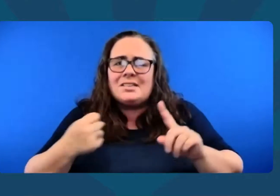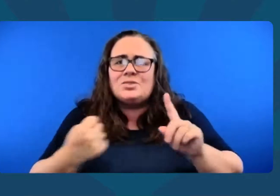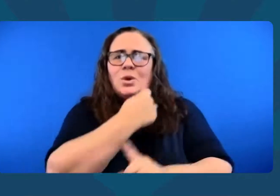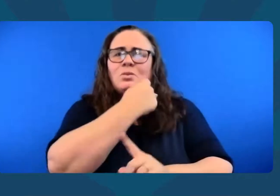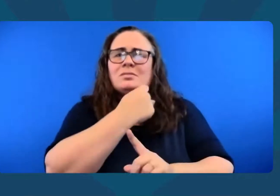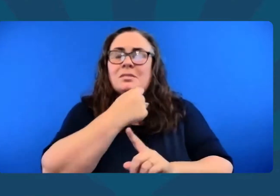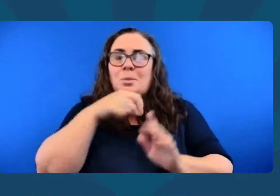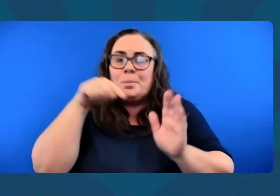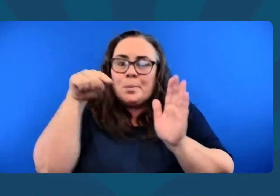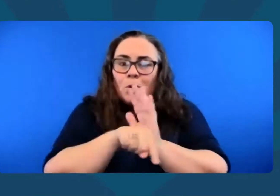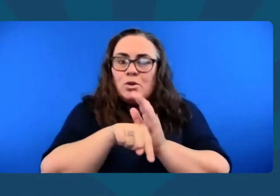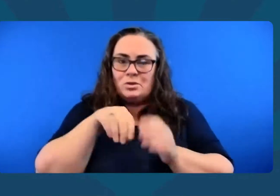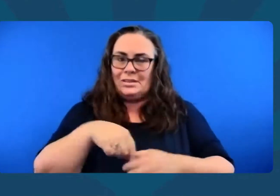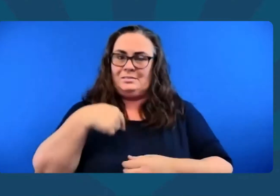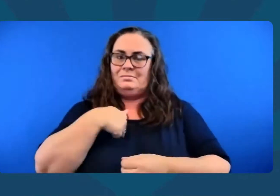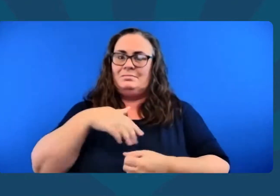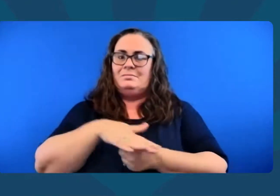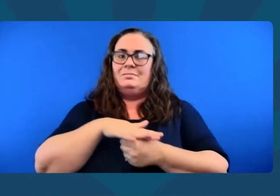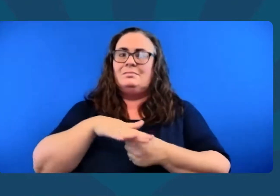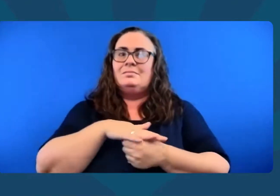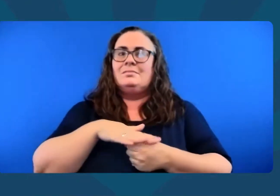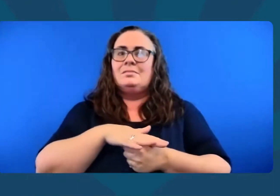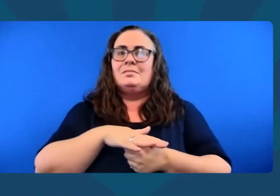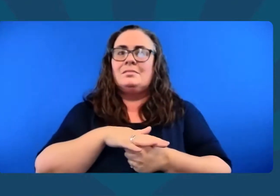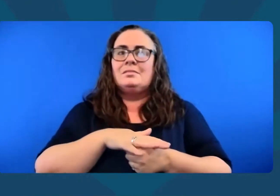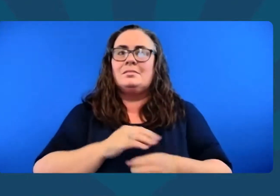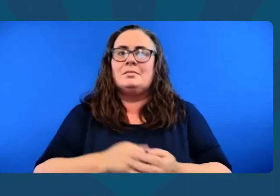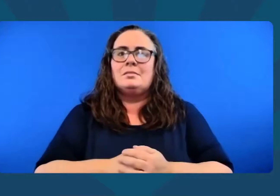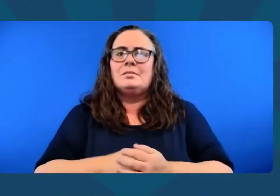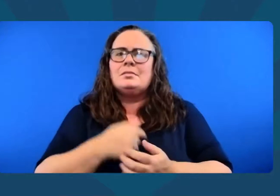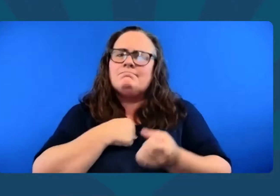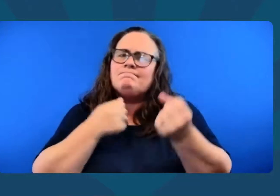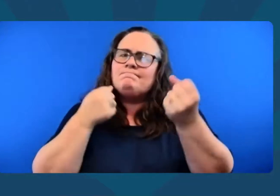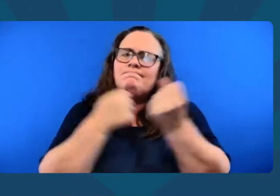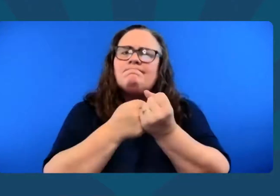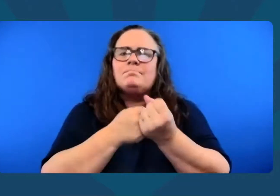people have been assaulted or murdered in our district.